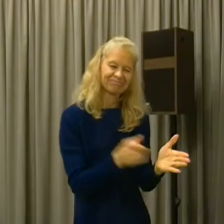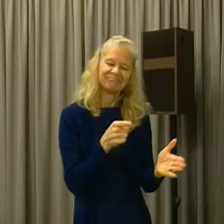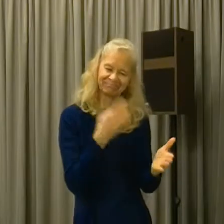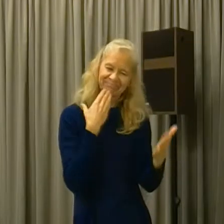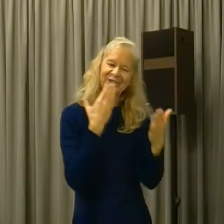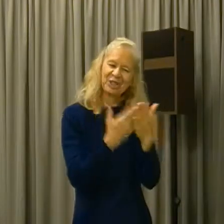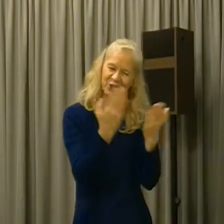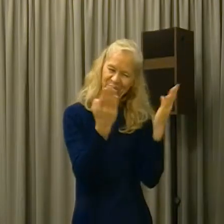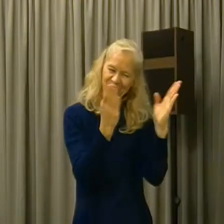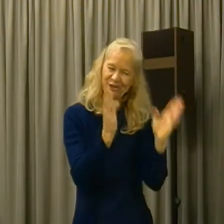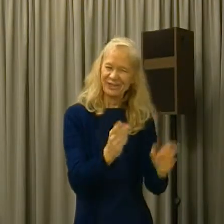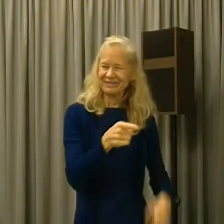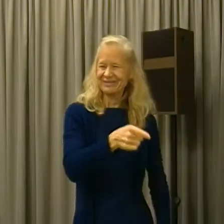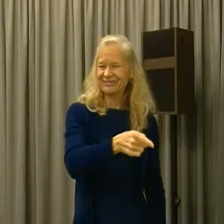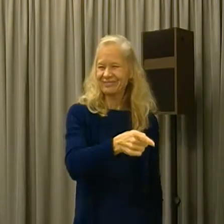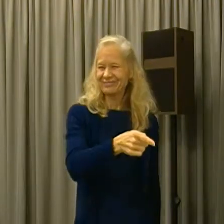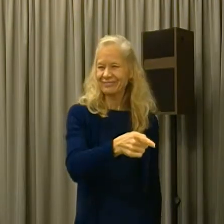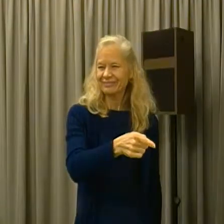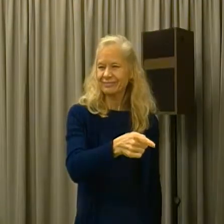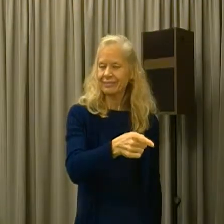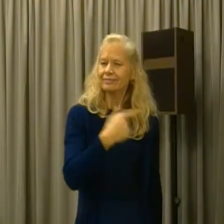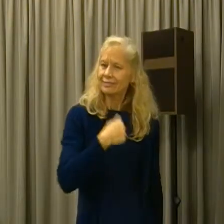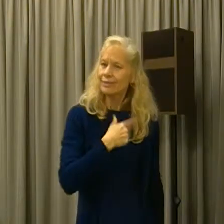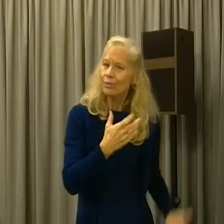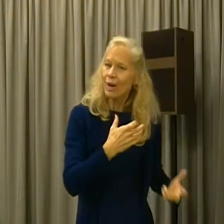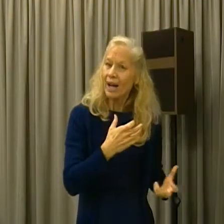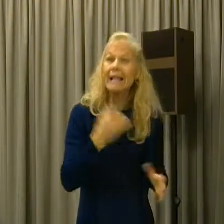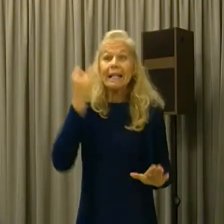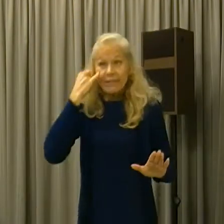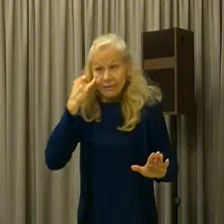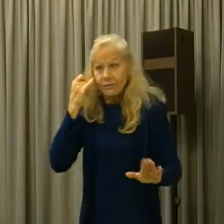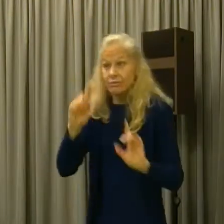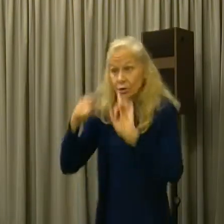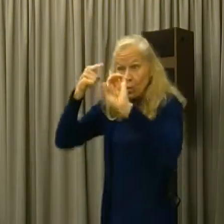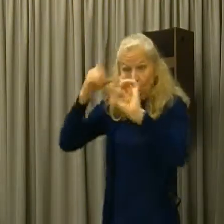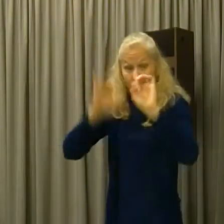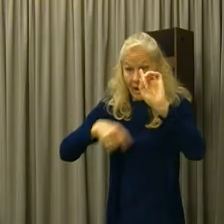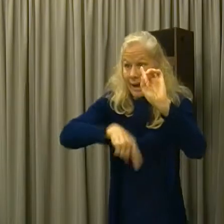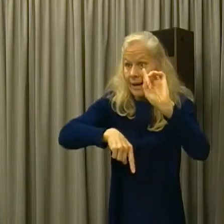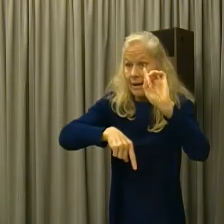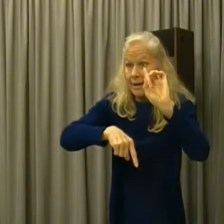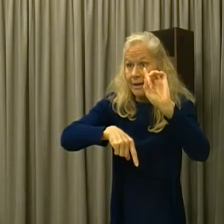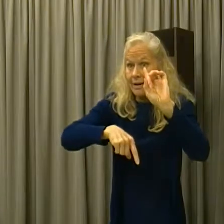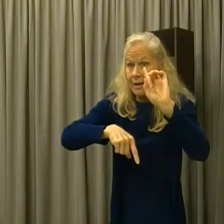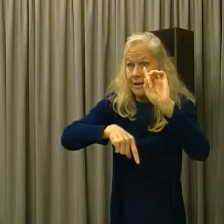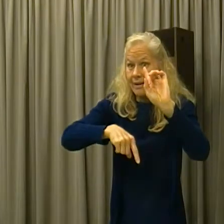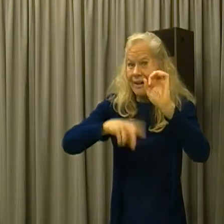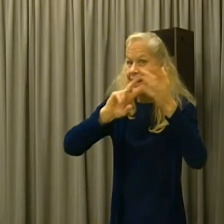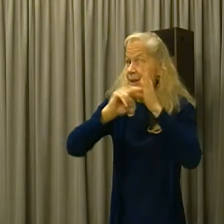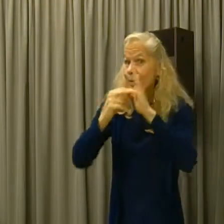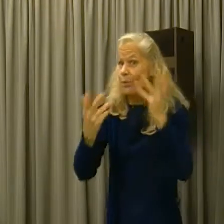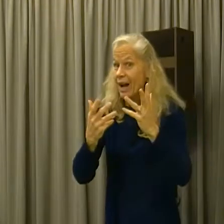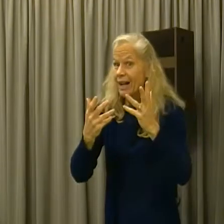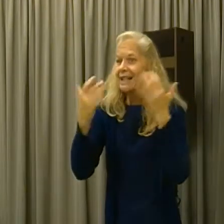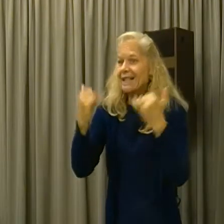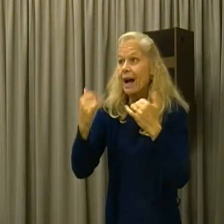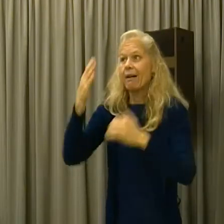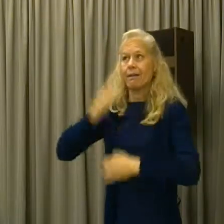And if I want to follow God in that, then I will want my thinking to help me live for Jesus and not